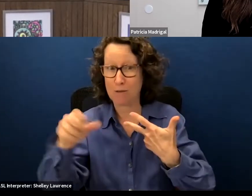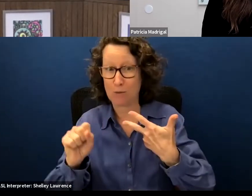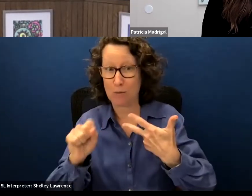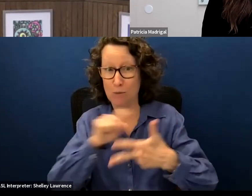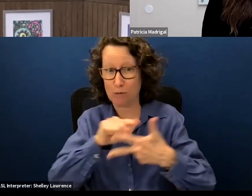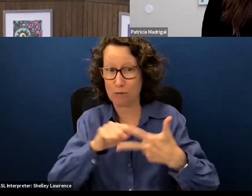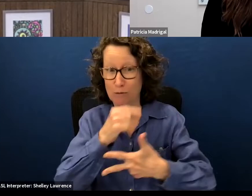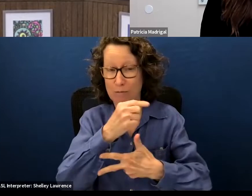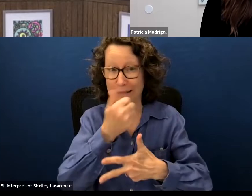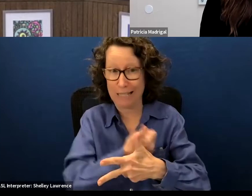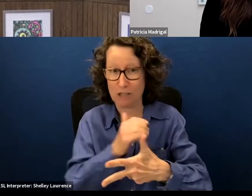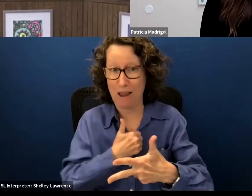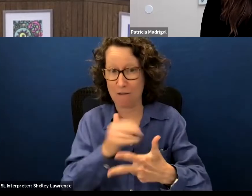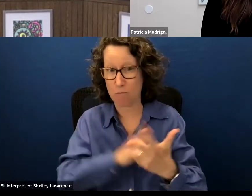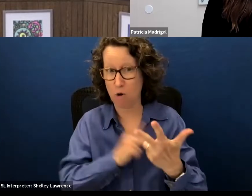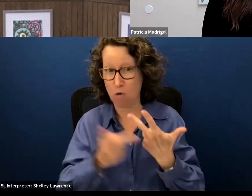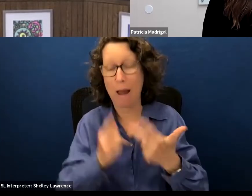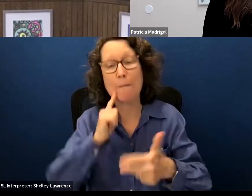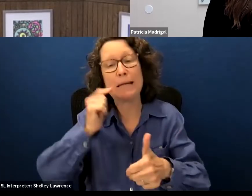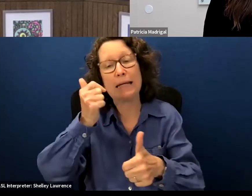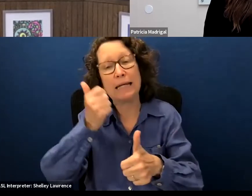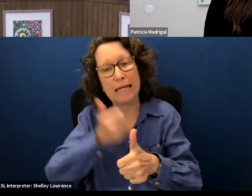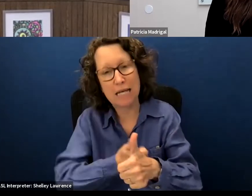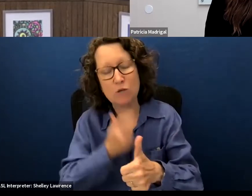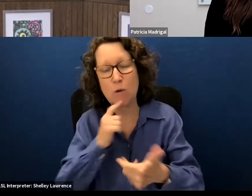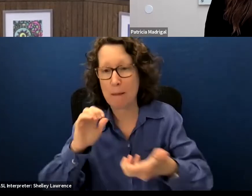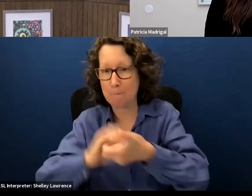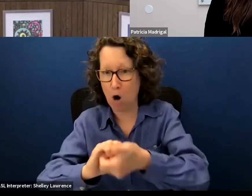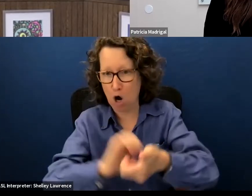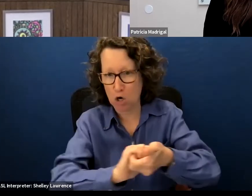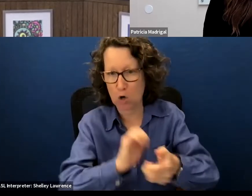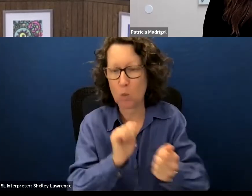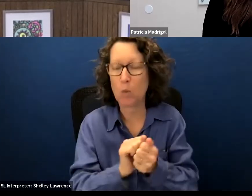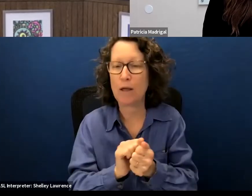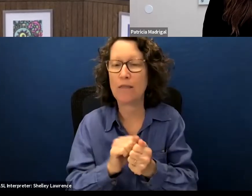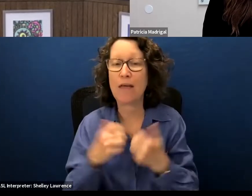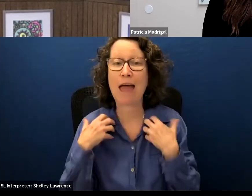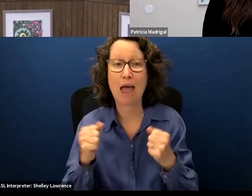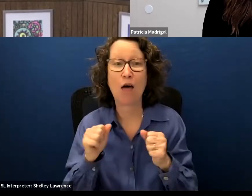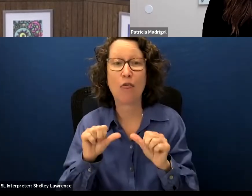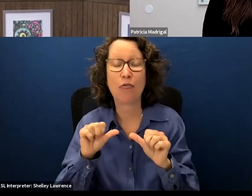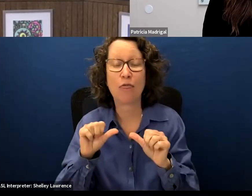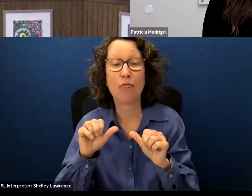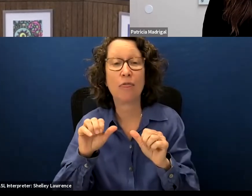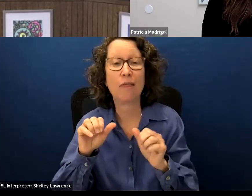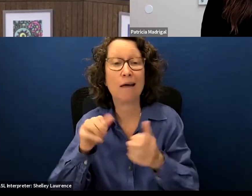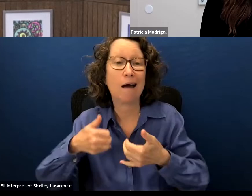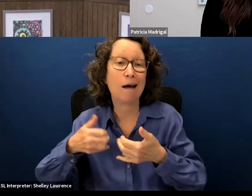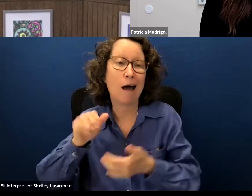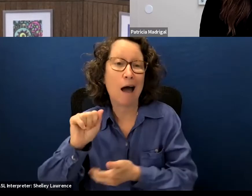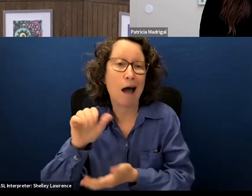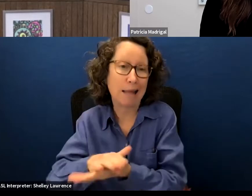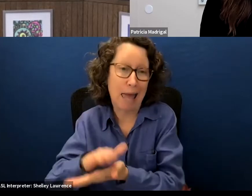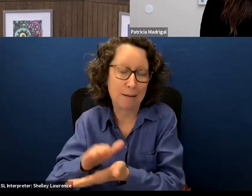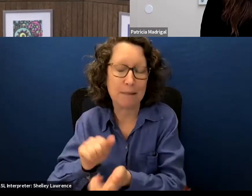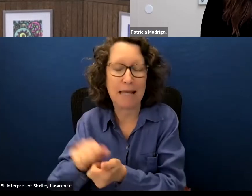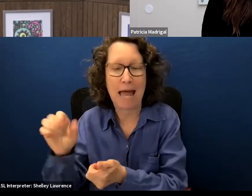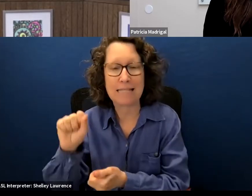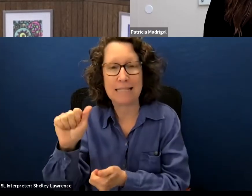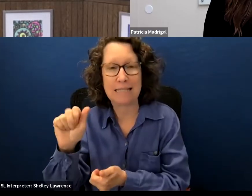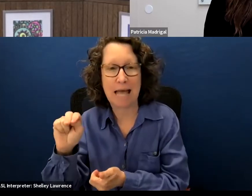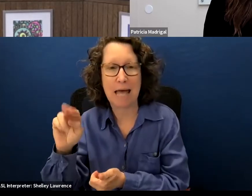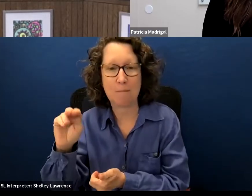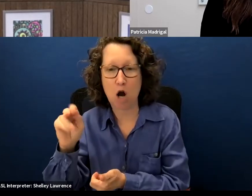And absolutely, we will be partnering with the Health Academy at San Marcos. And I think we have a couple of